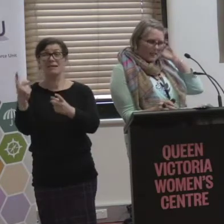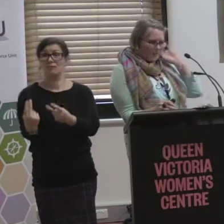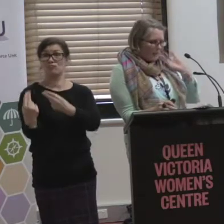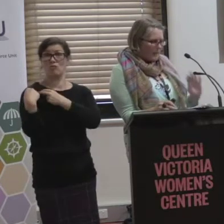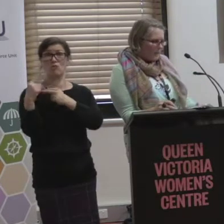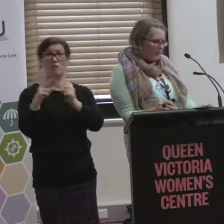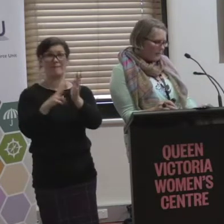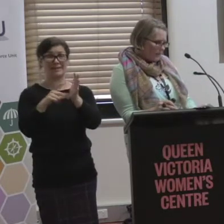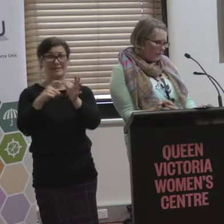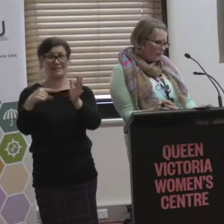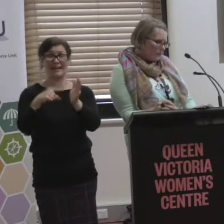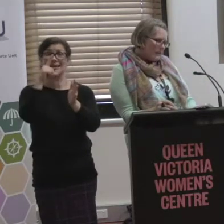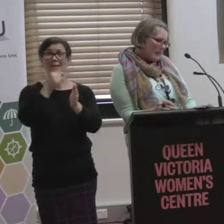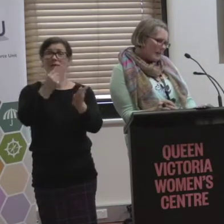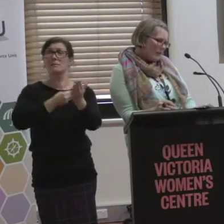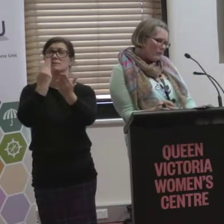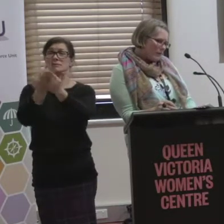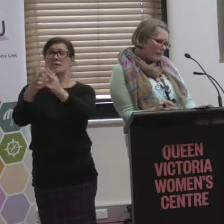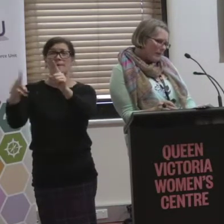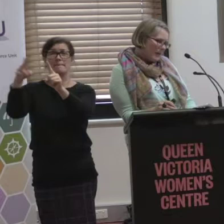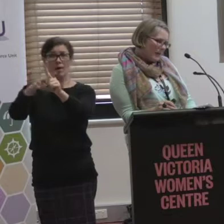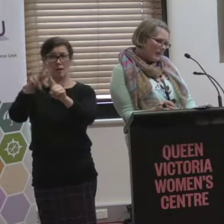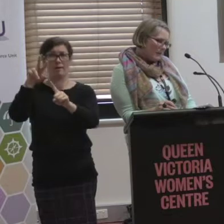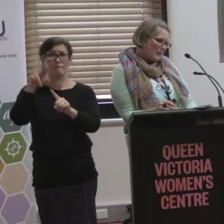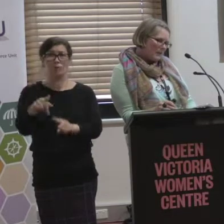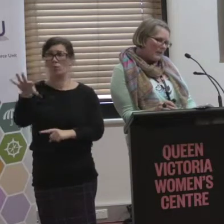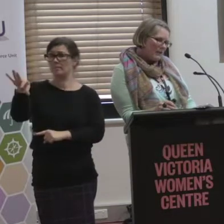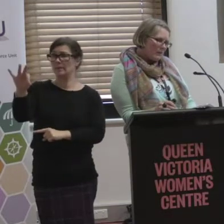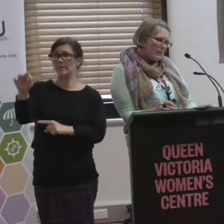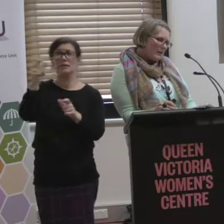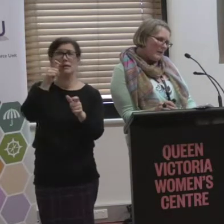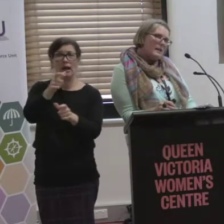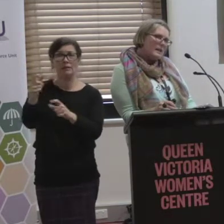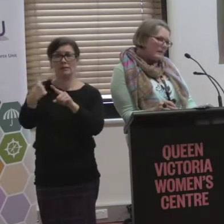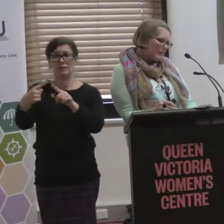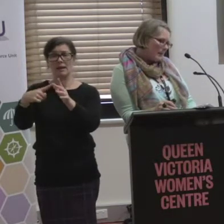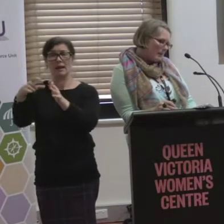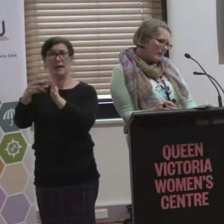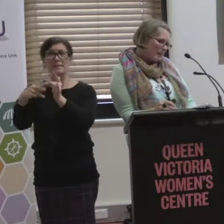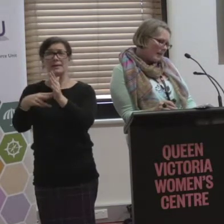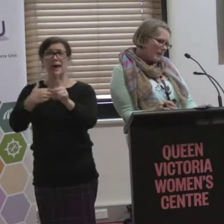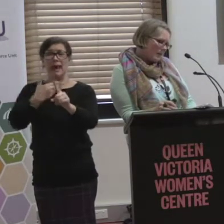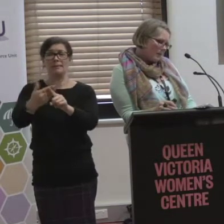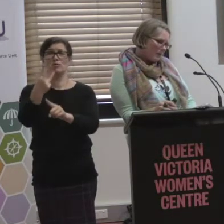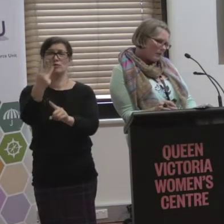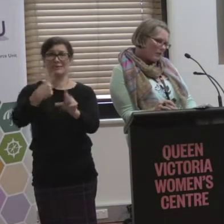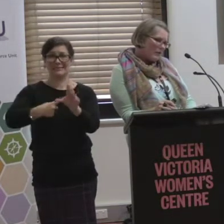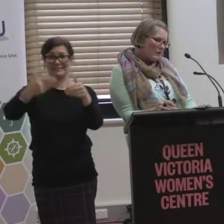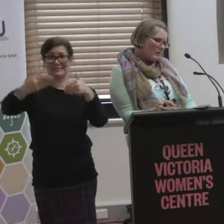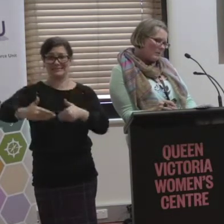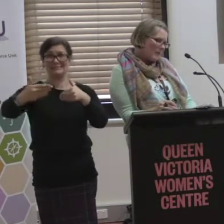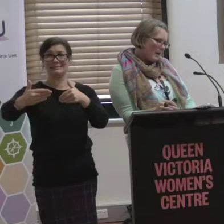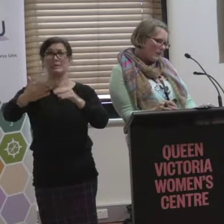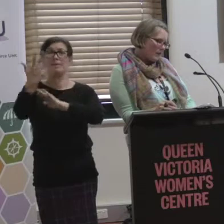VCAT can hear applications and make orders in regards to appointing guardians and administrators for up to 3 years. It safeguards the operation